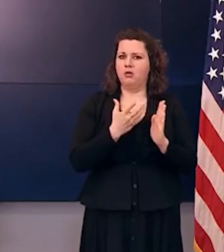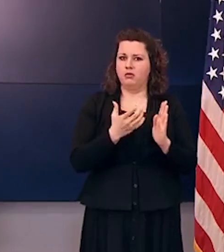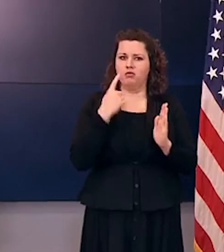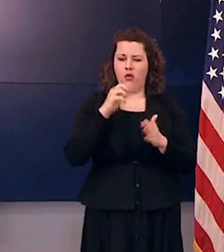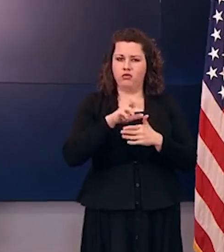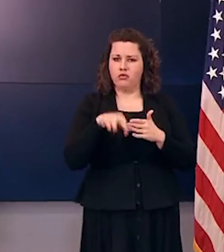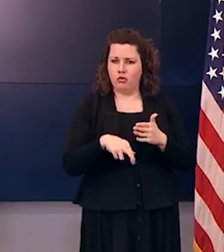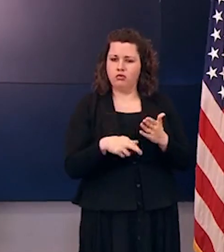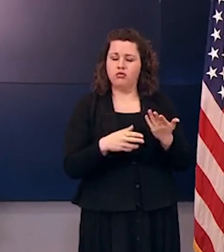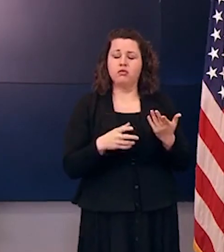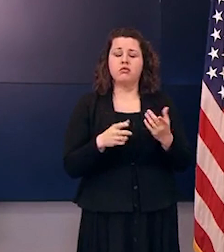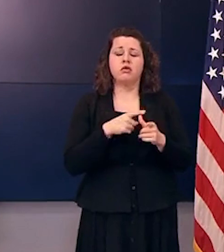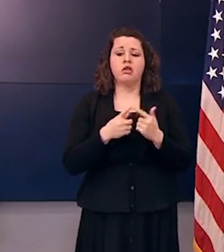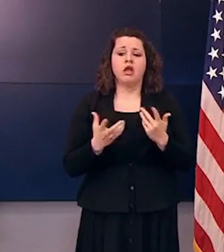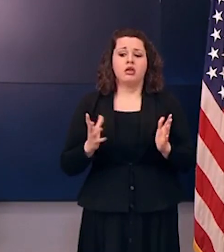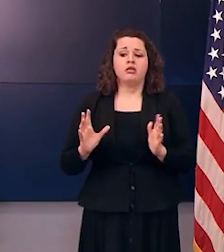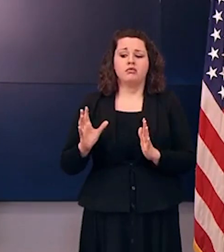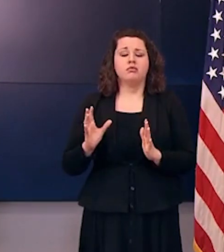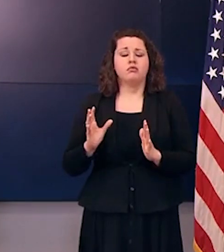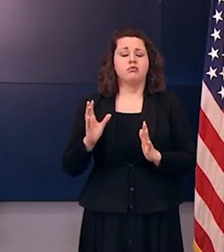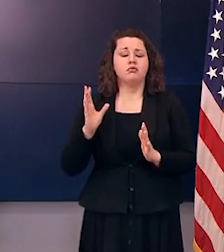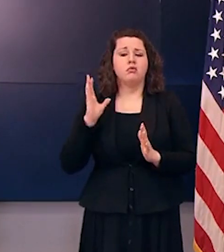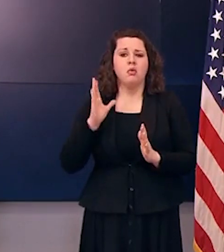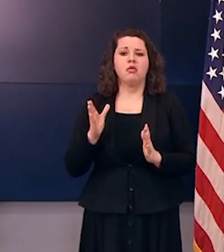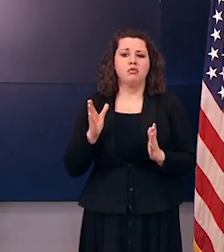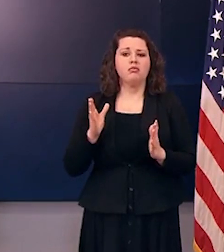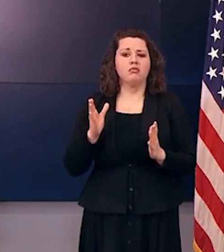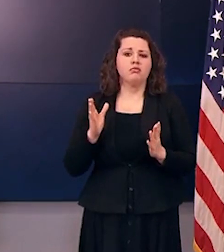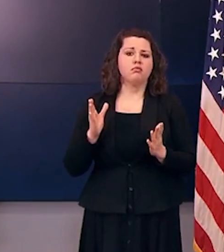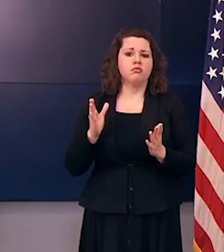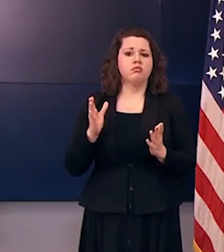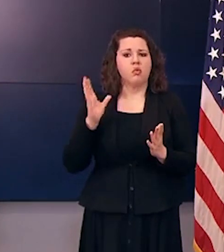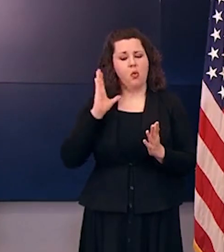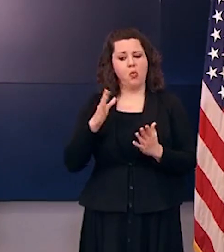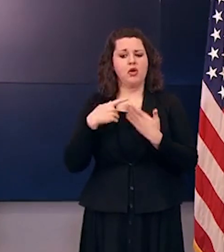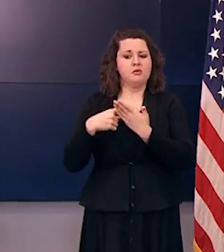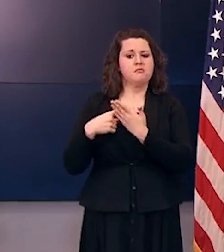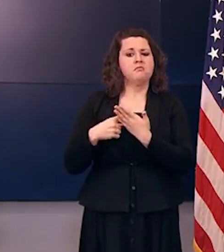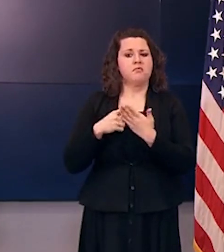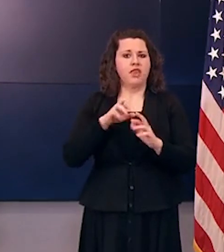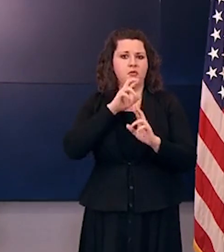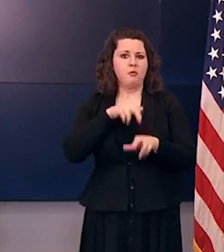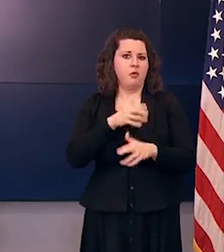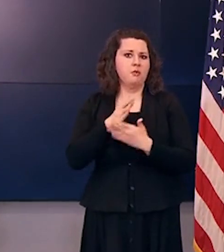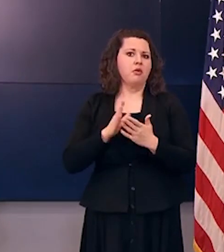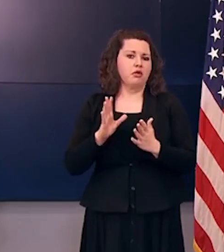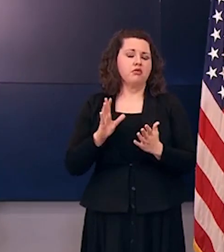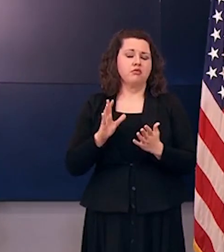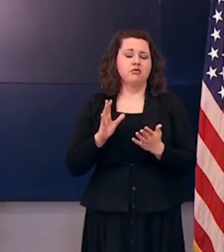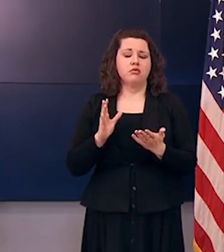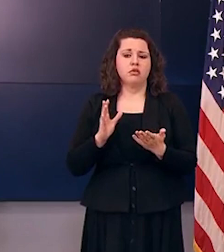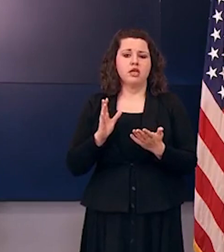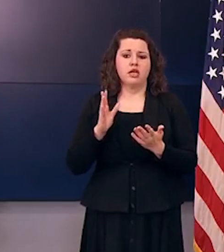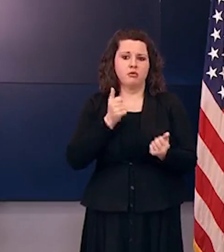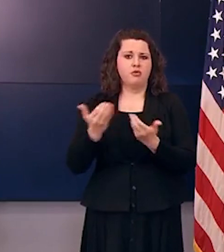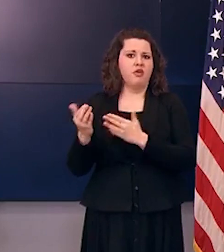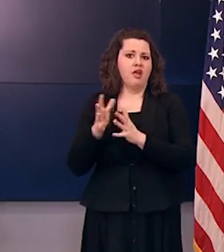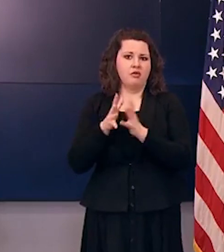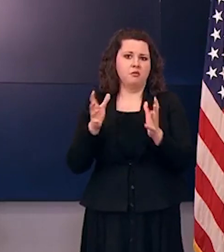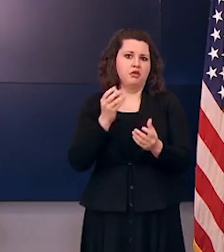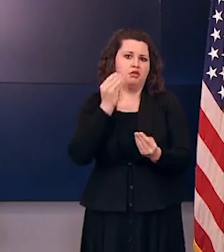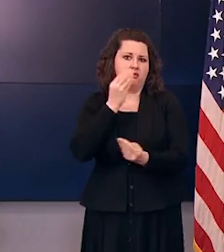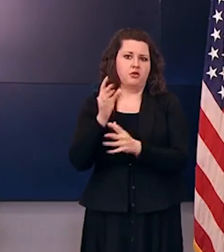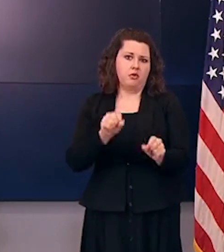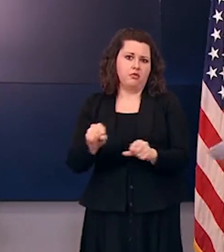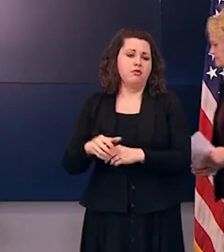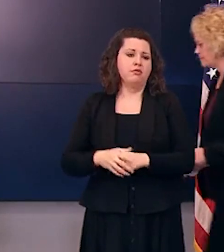those results, and then we'll certainly talk about the reporting piece of it and provide as much information as we